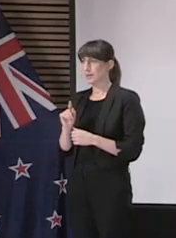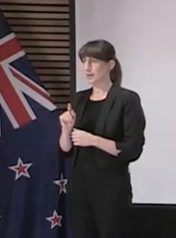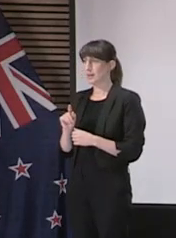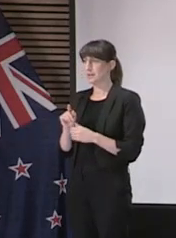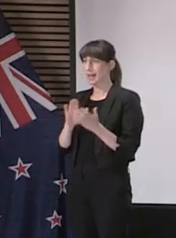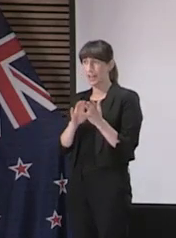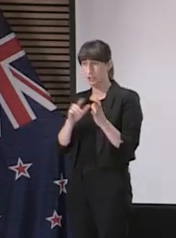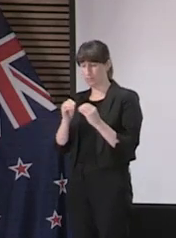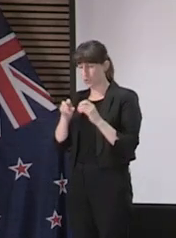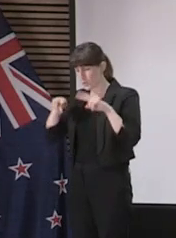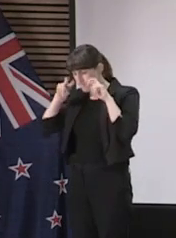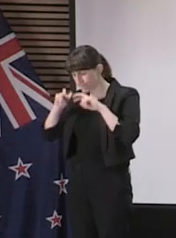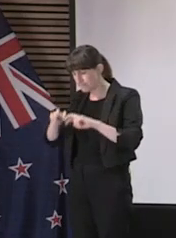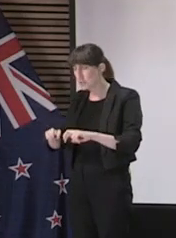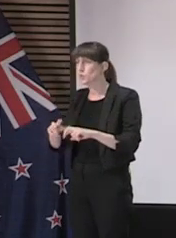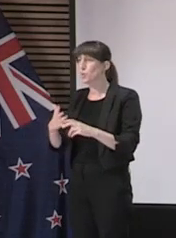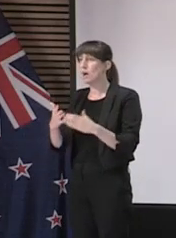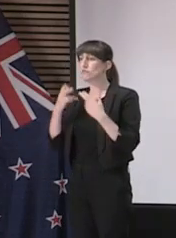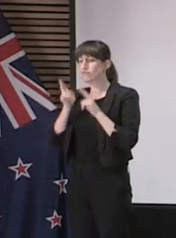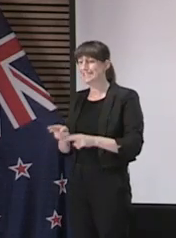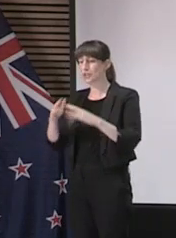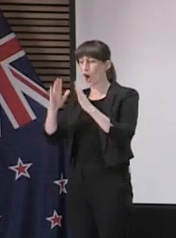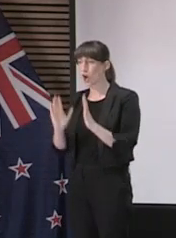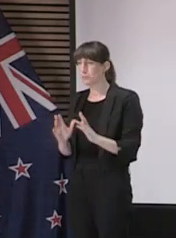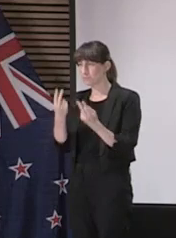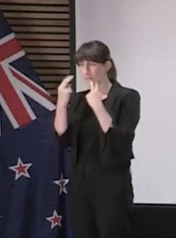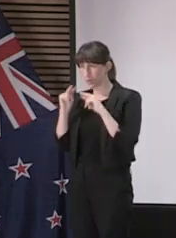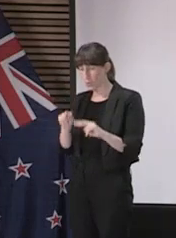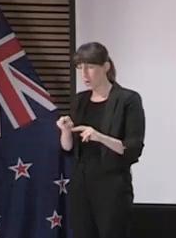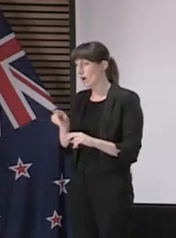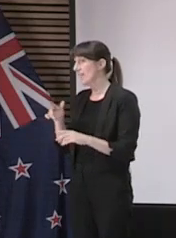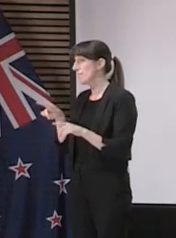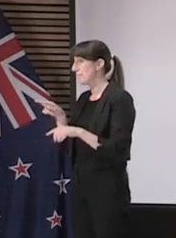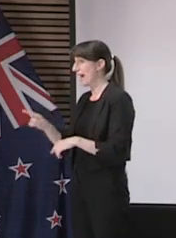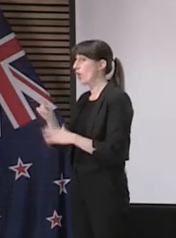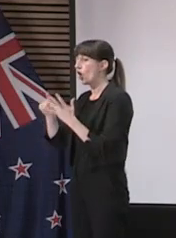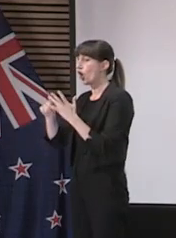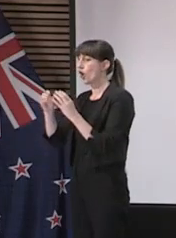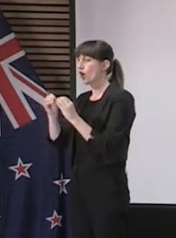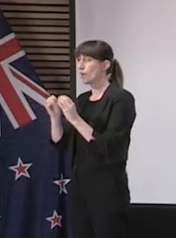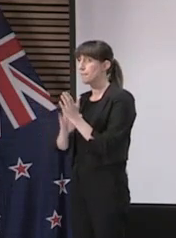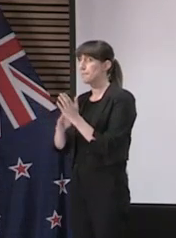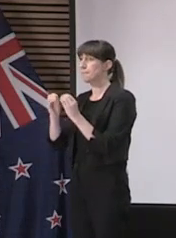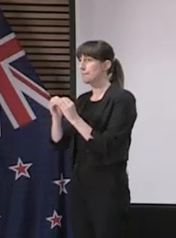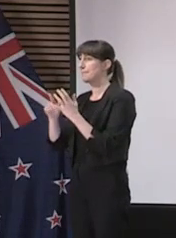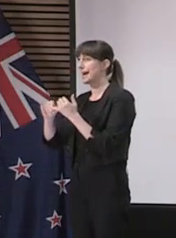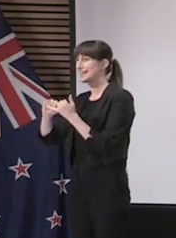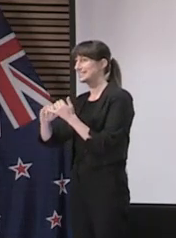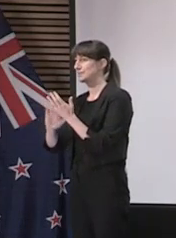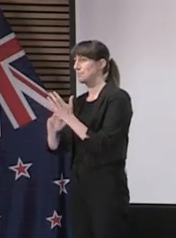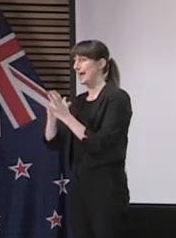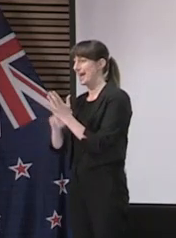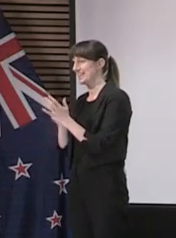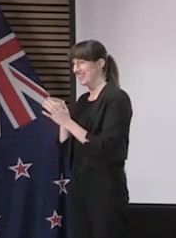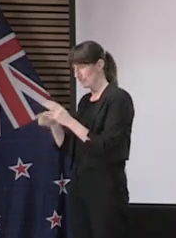Ombudsman's? So I spoke with the Chief Ombudsman this morning, actually just in particular to confirm with him about the